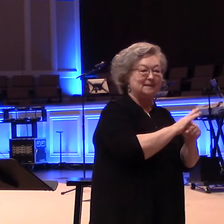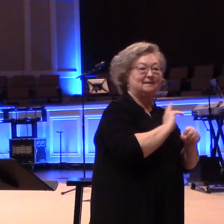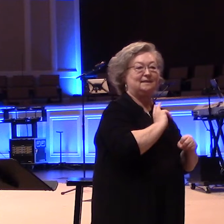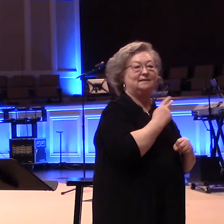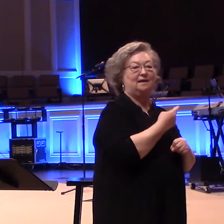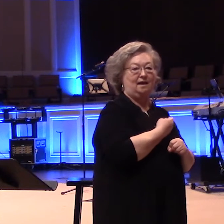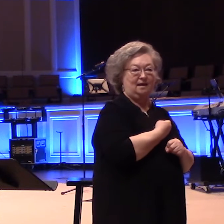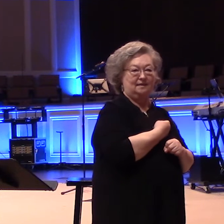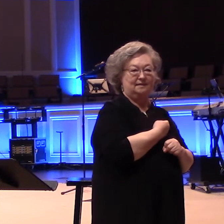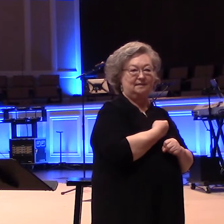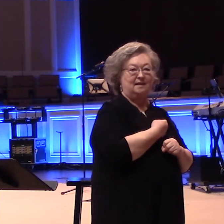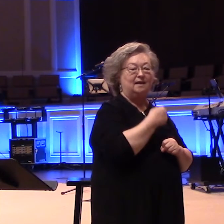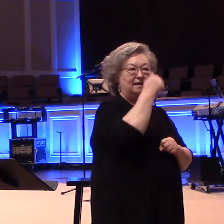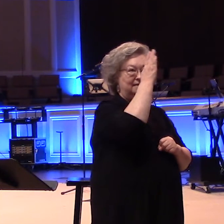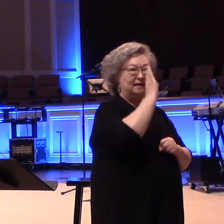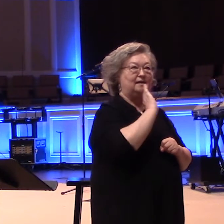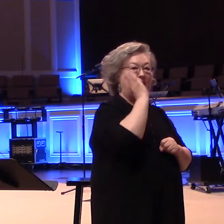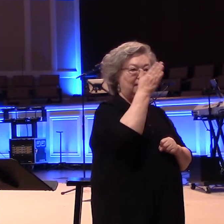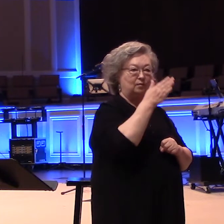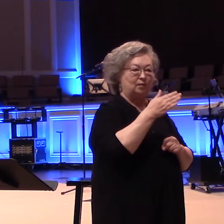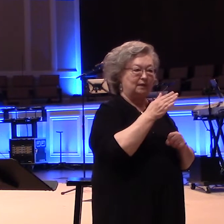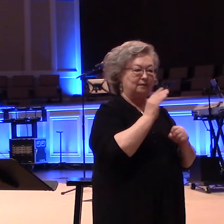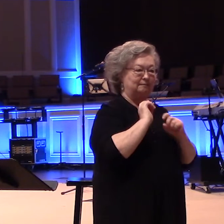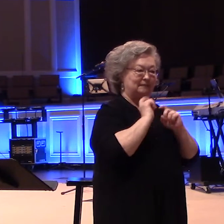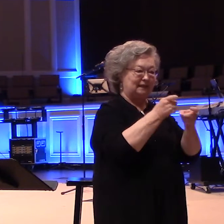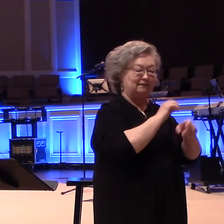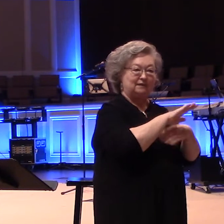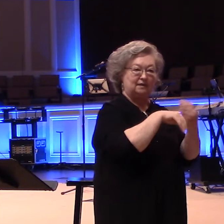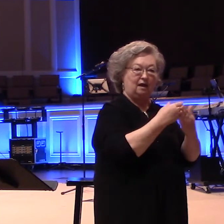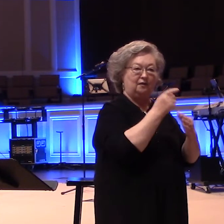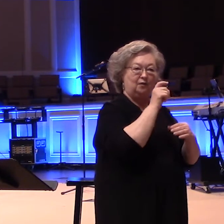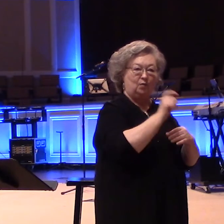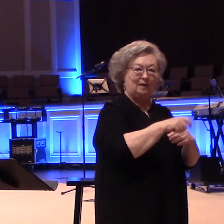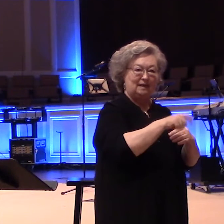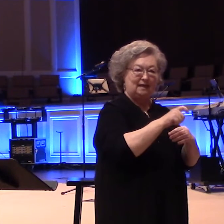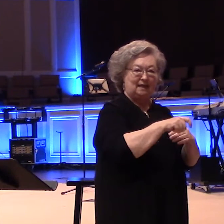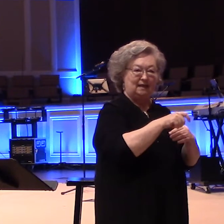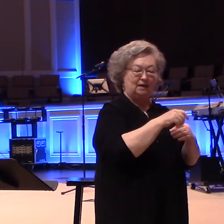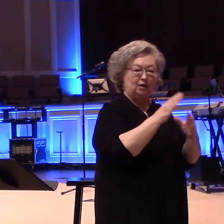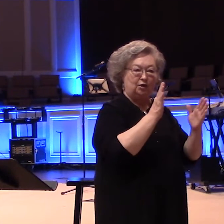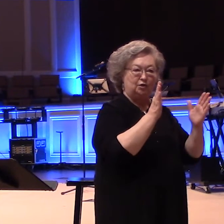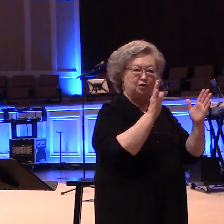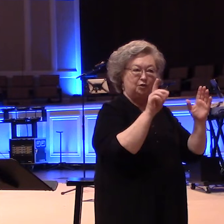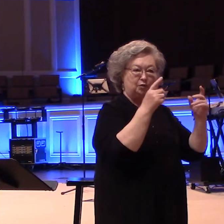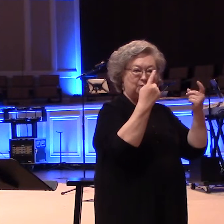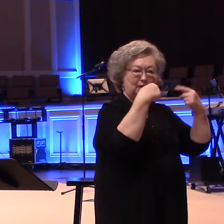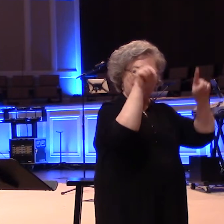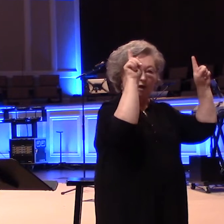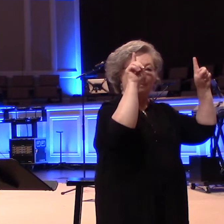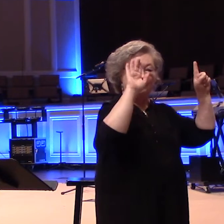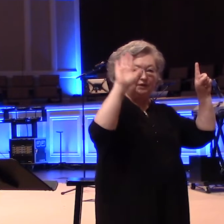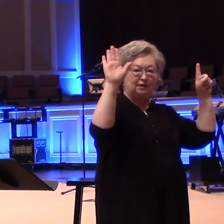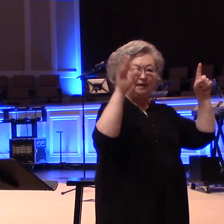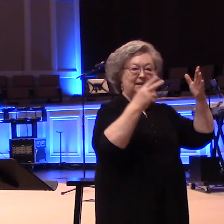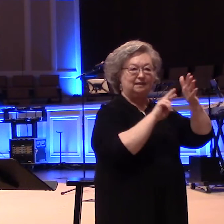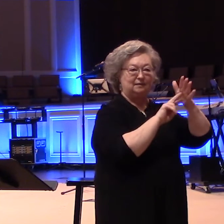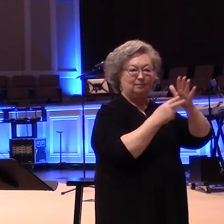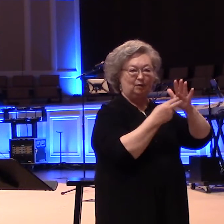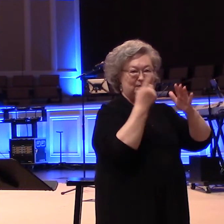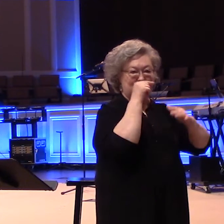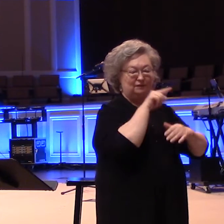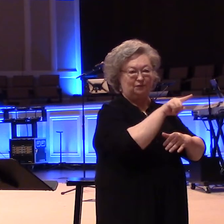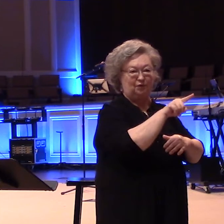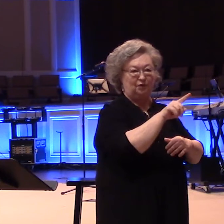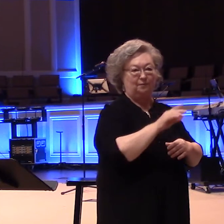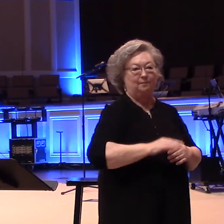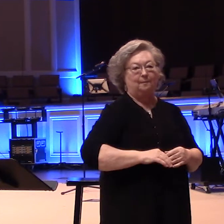and through us. In 2 Corinthians chapter 9, verses 6 through 8, here's the principle. Paul says, now I say this, he who sows sparingly will also reap sparingly, and